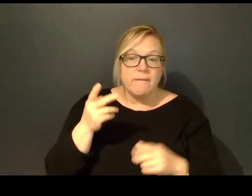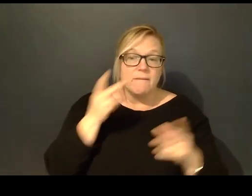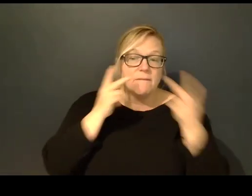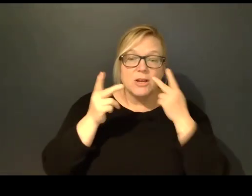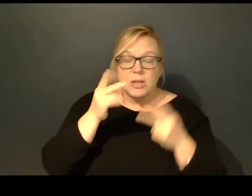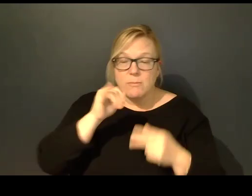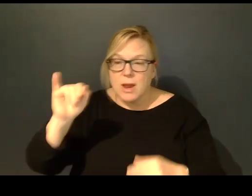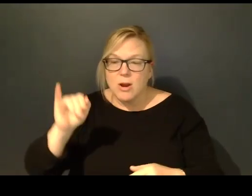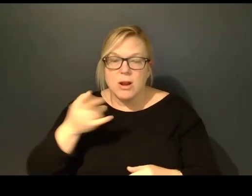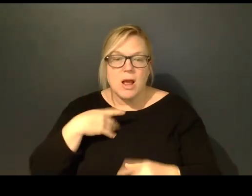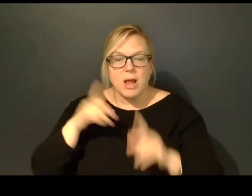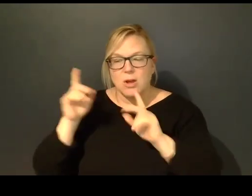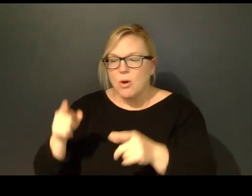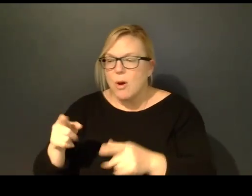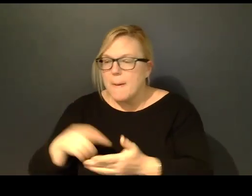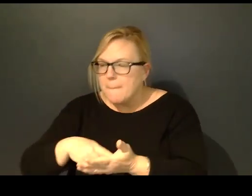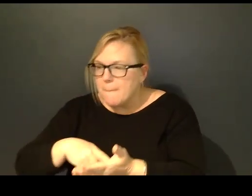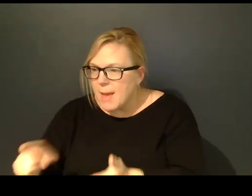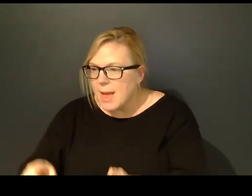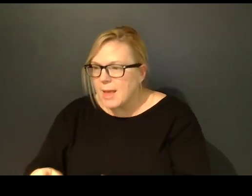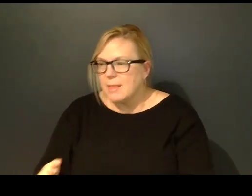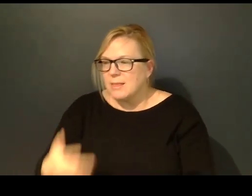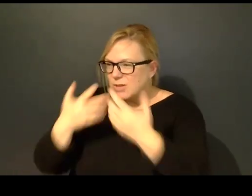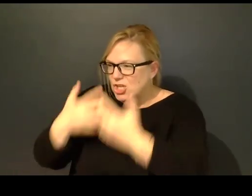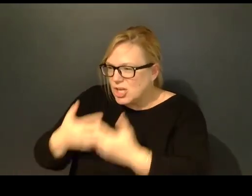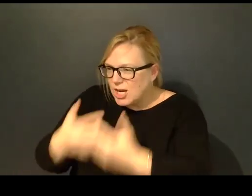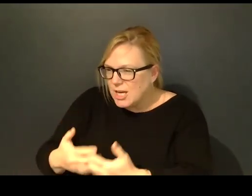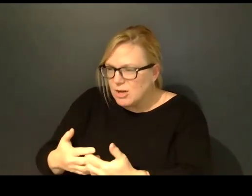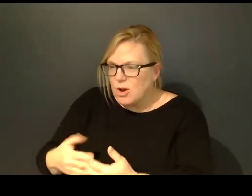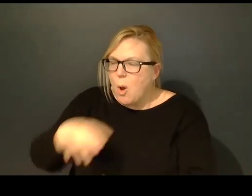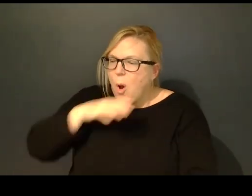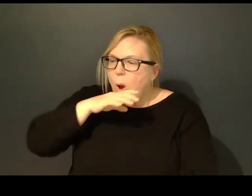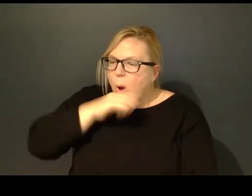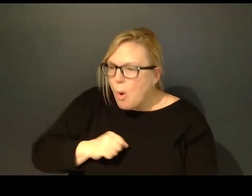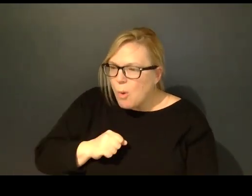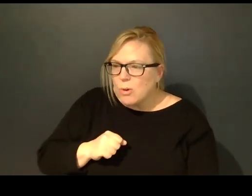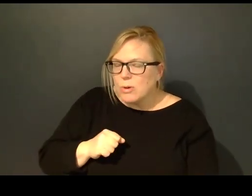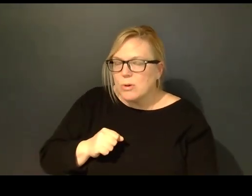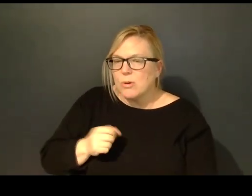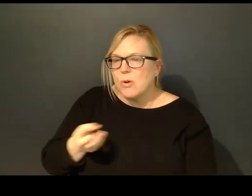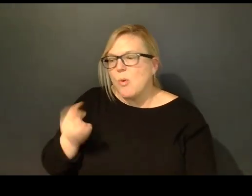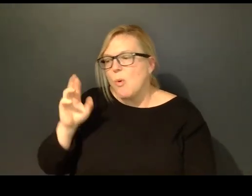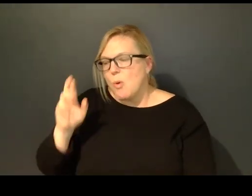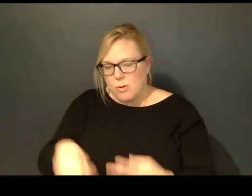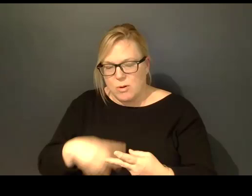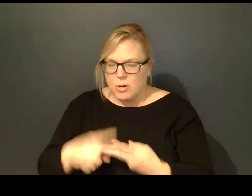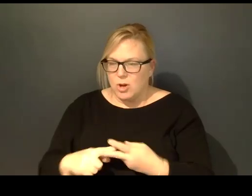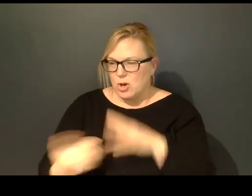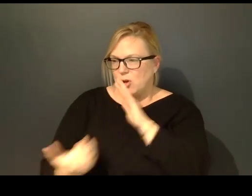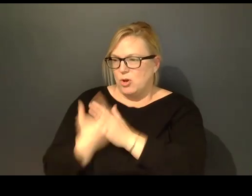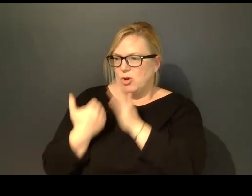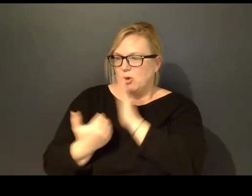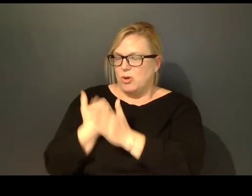sort of machine I'm going to face. Is it going to be one from the early 2000s that's fallen apart, or is it going to be a modern one